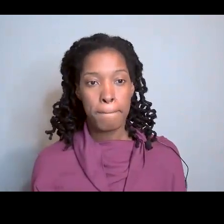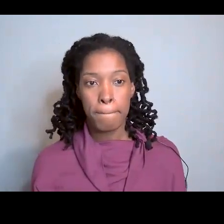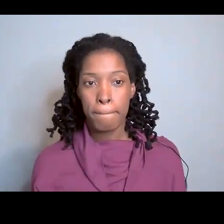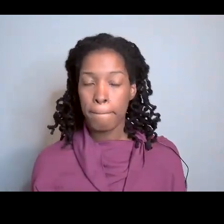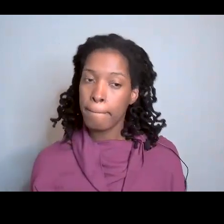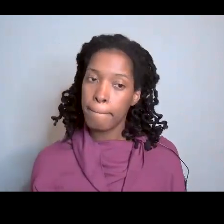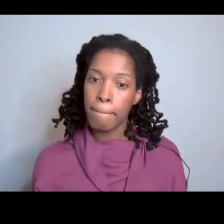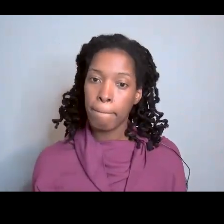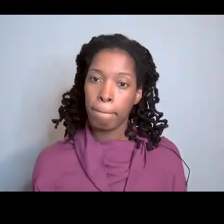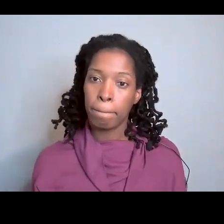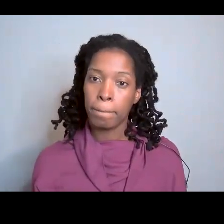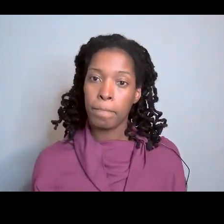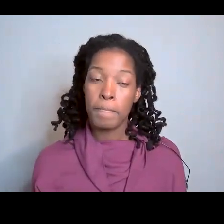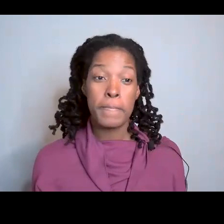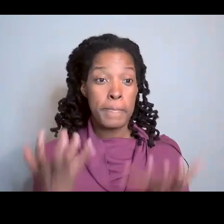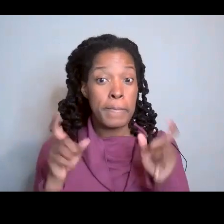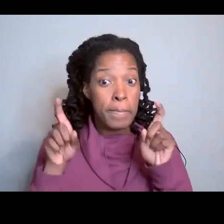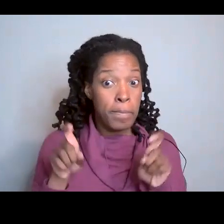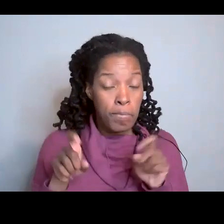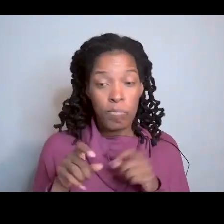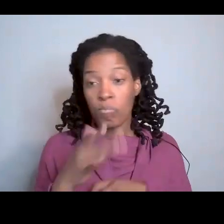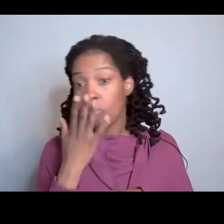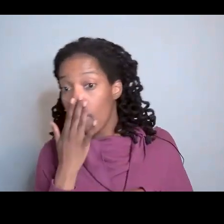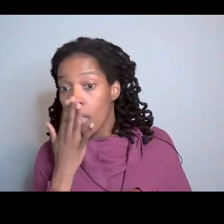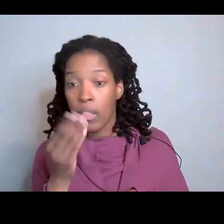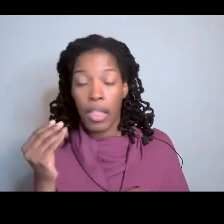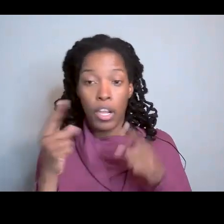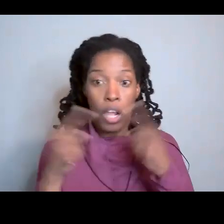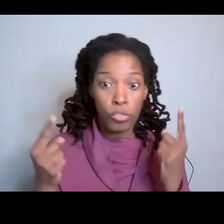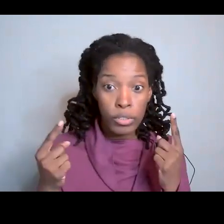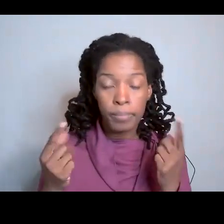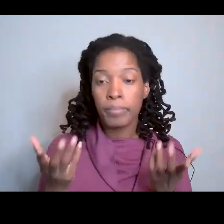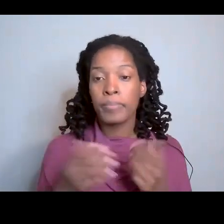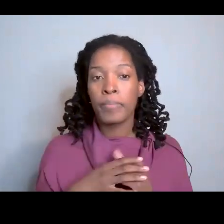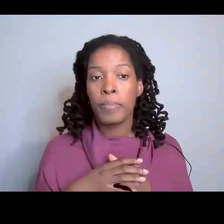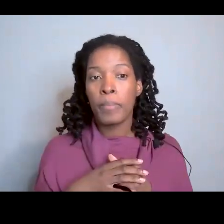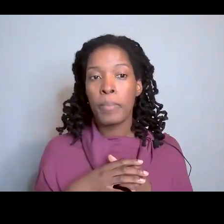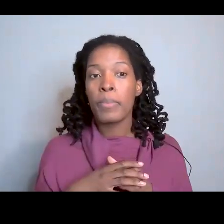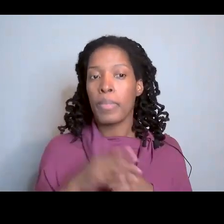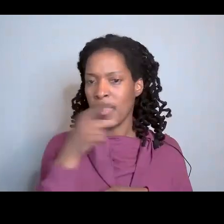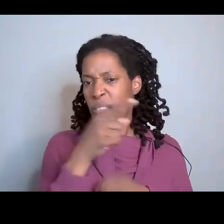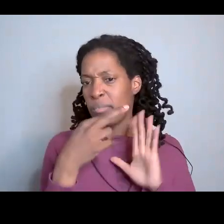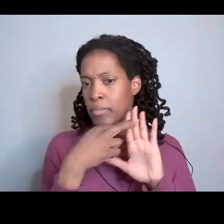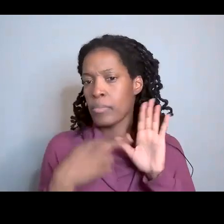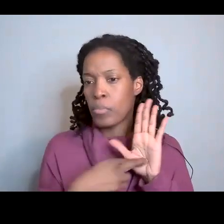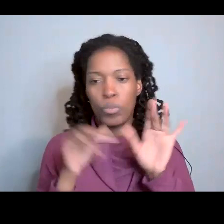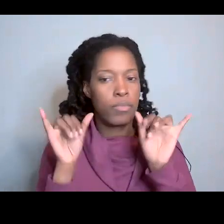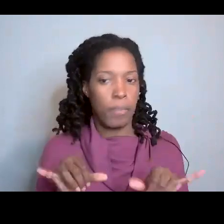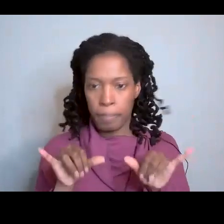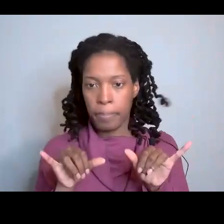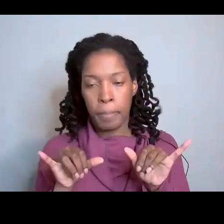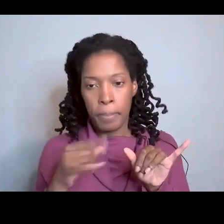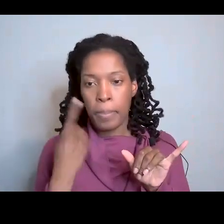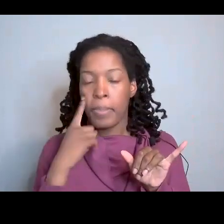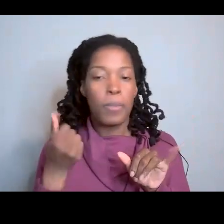We want to test with color and contrast. So color and contrast rules are the same for any